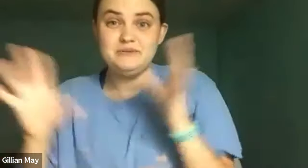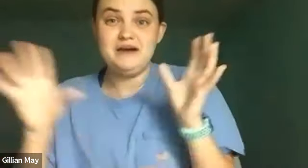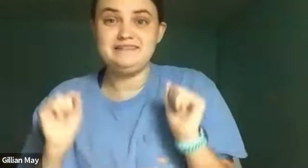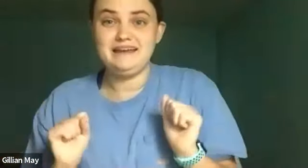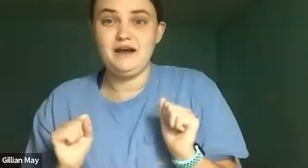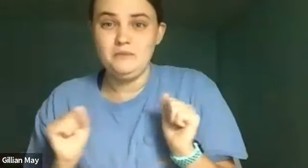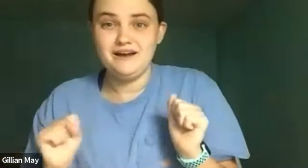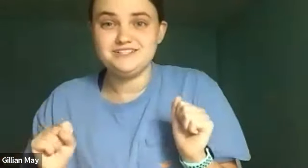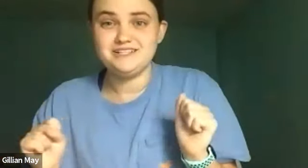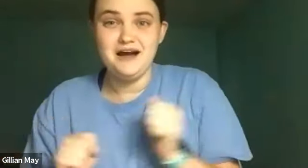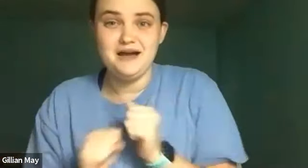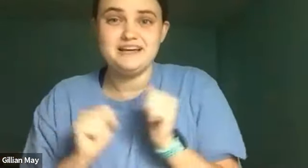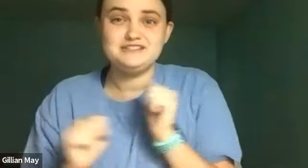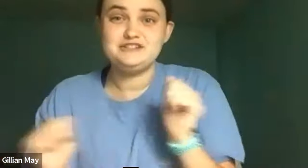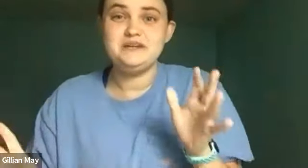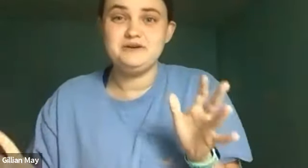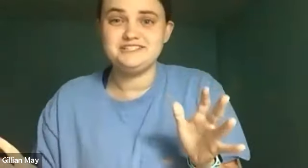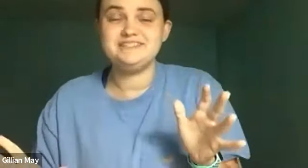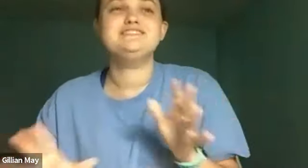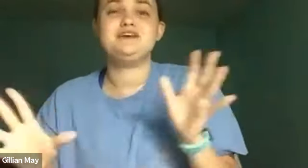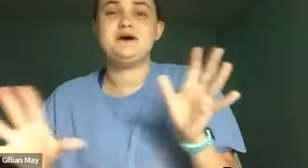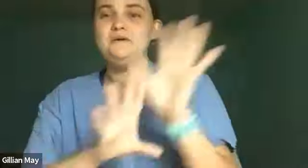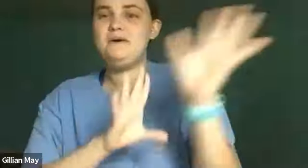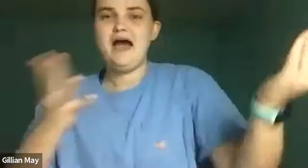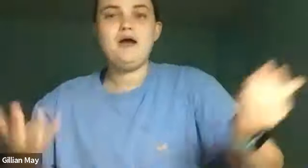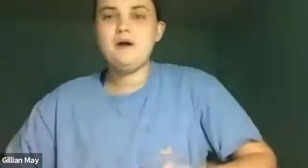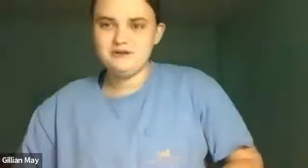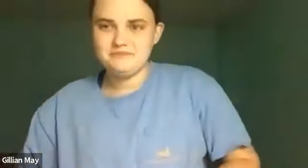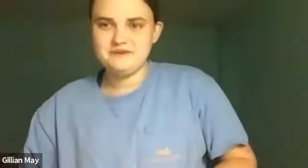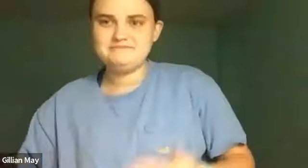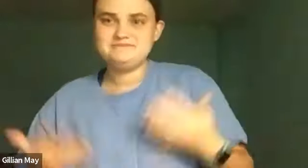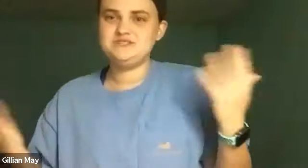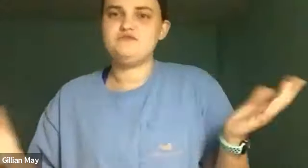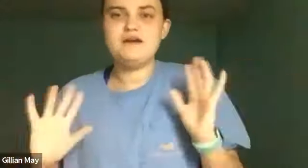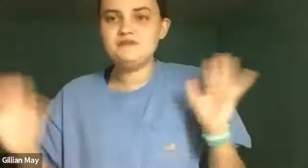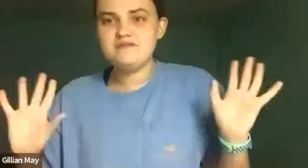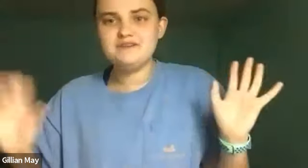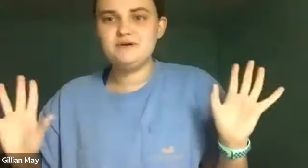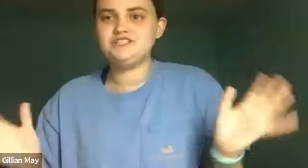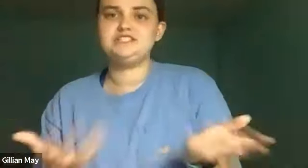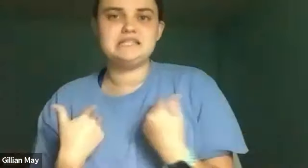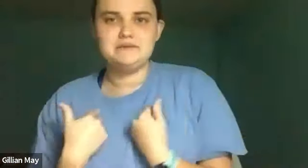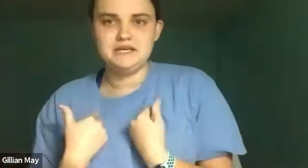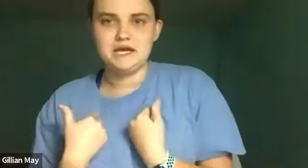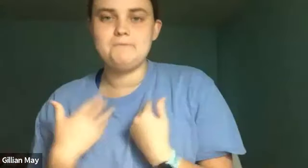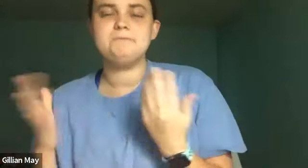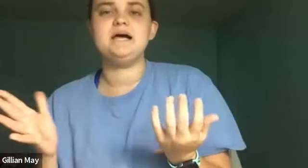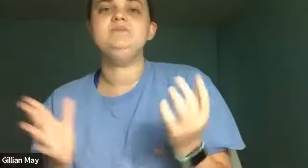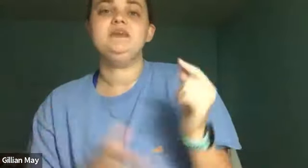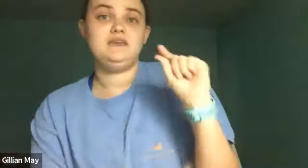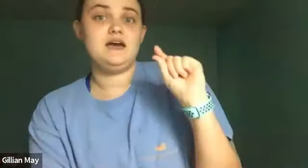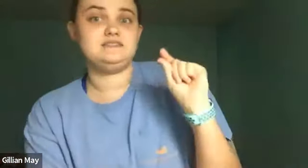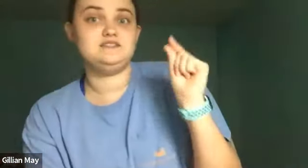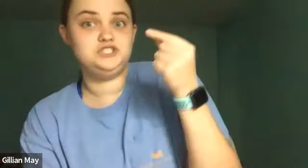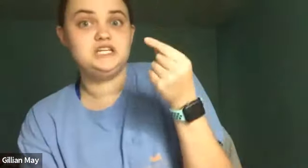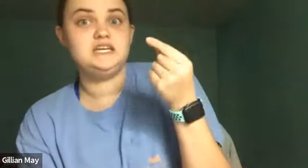about it. Like, oh my gosh, I would ask too many questions. So I welcome them. So if you ever have any questions, just let me know. But yes, so